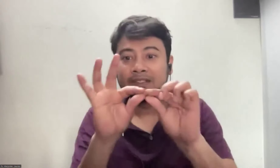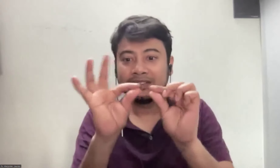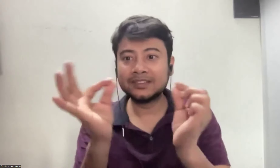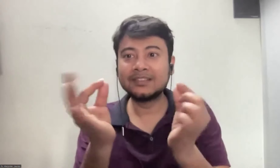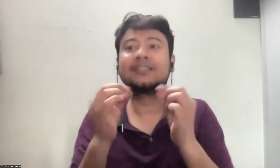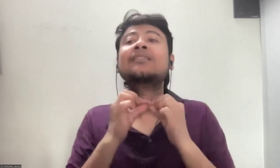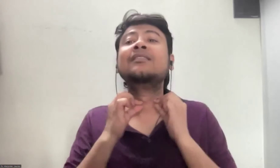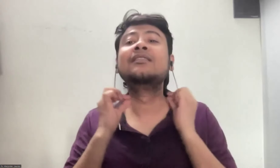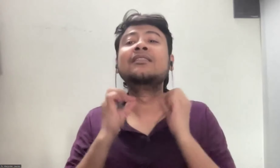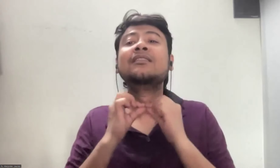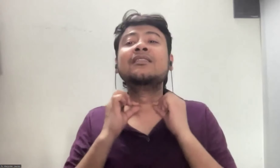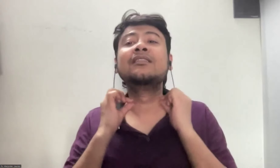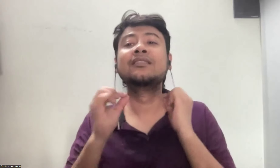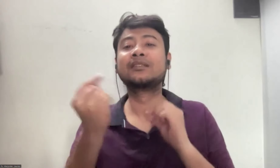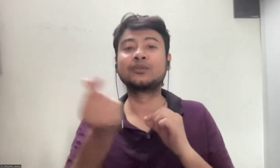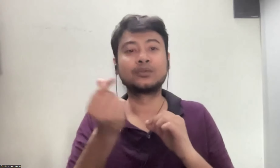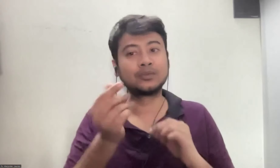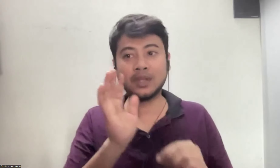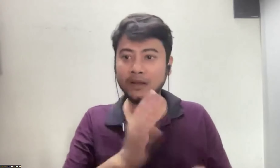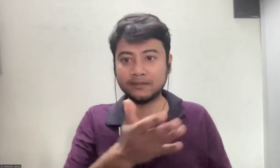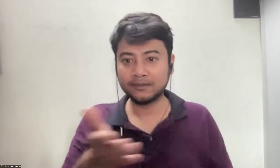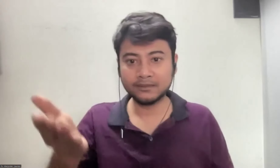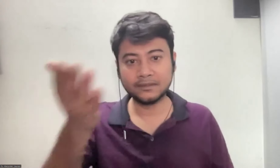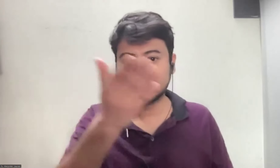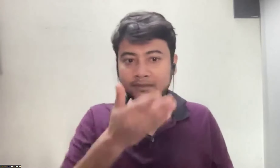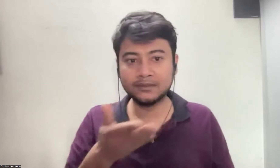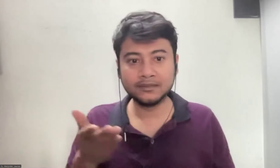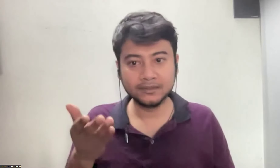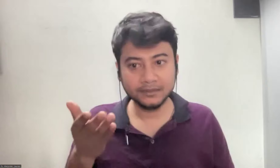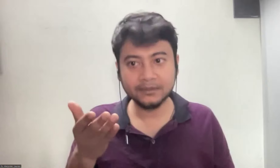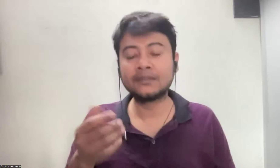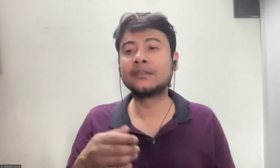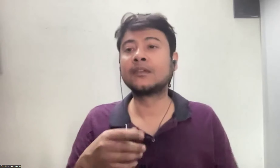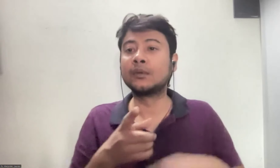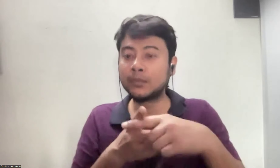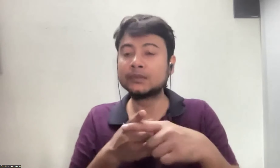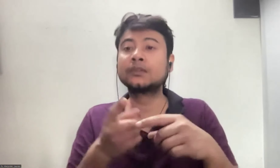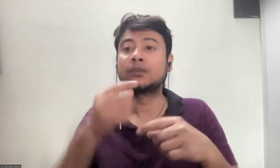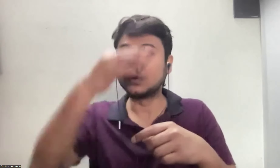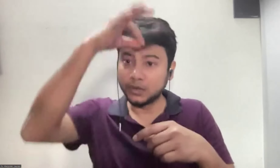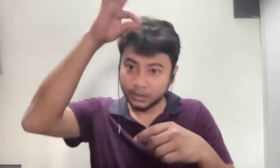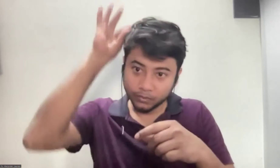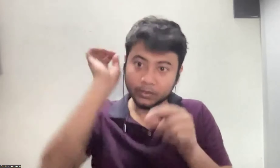And we also see that how many devotees are chanting on the Tulsi beads.